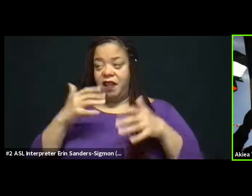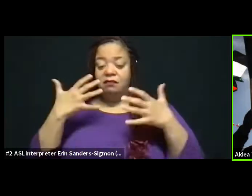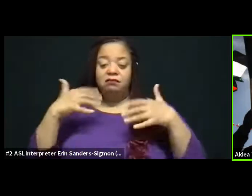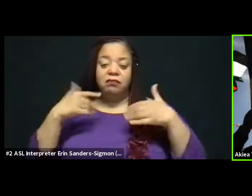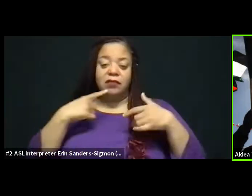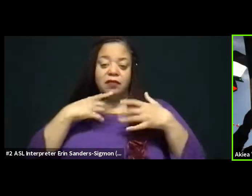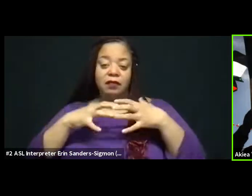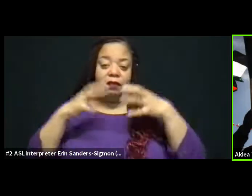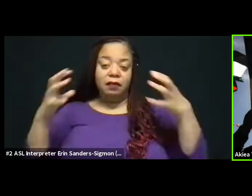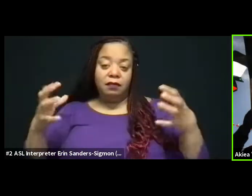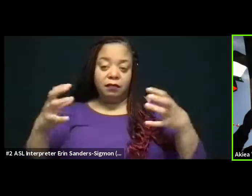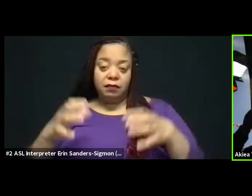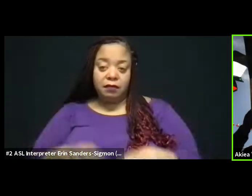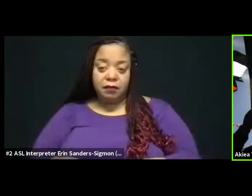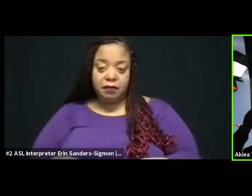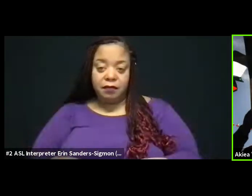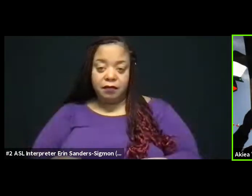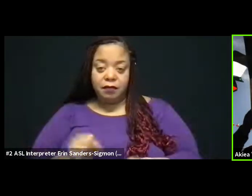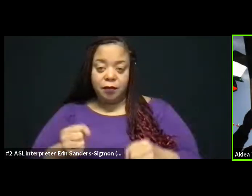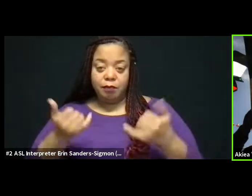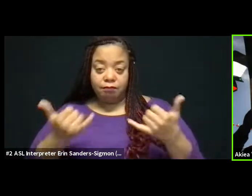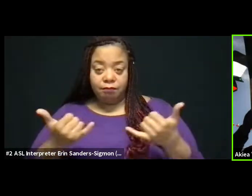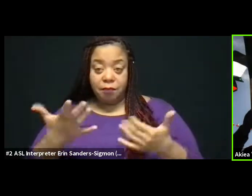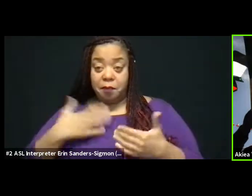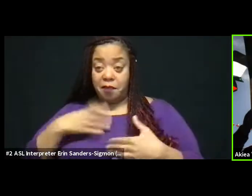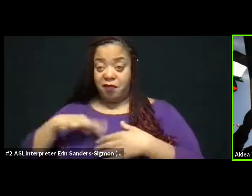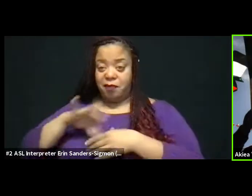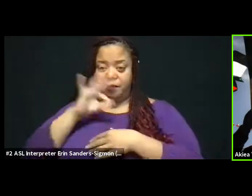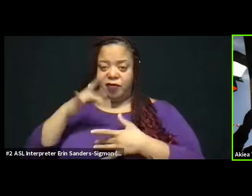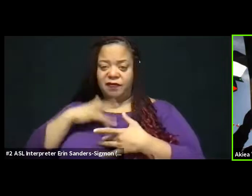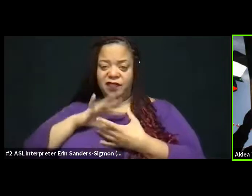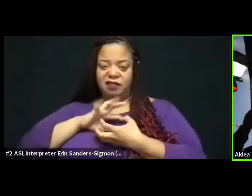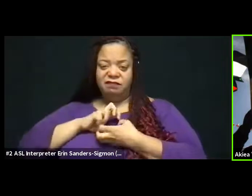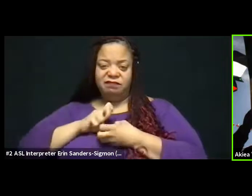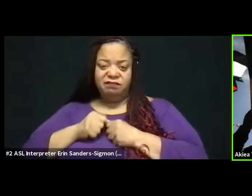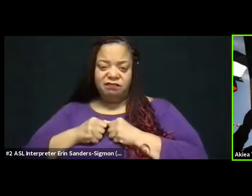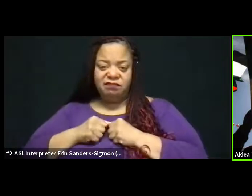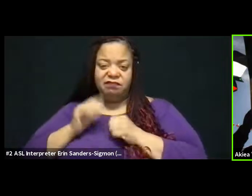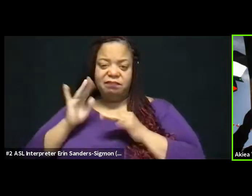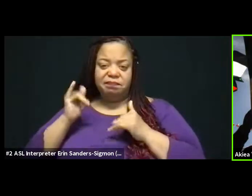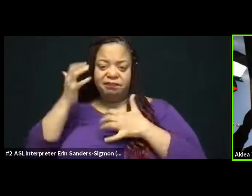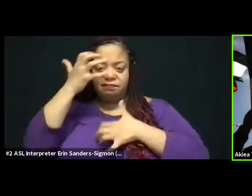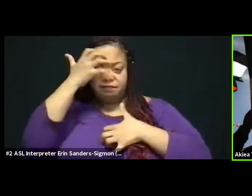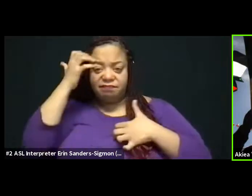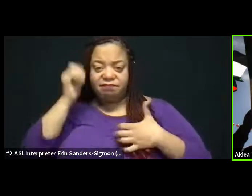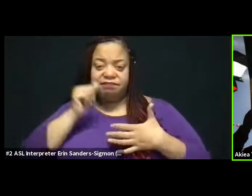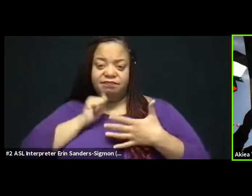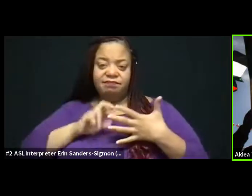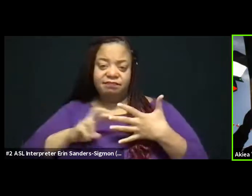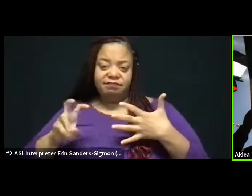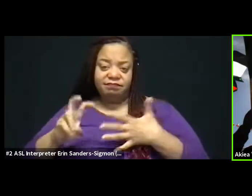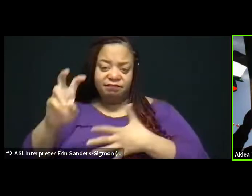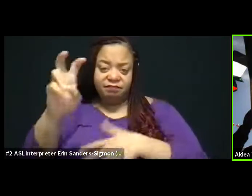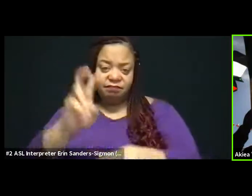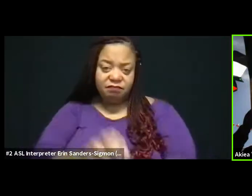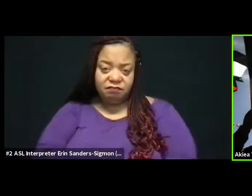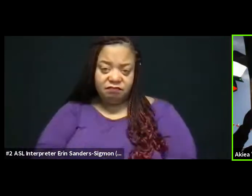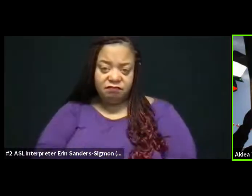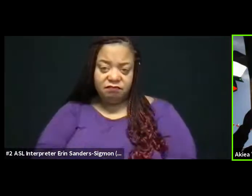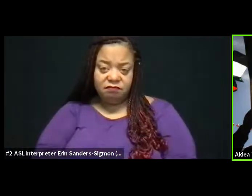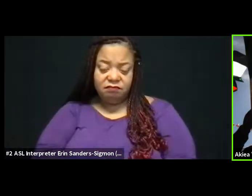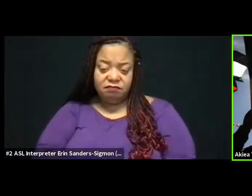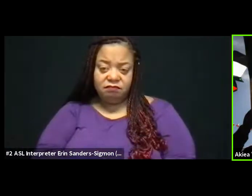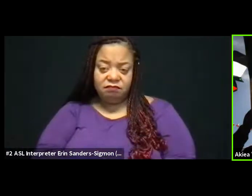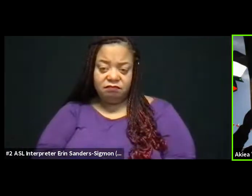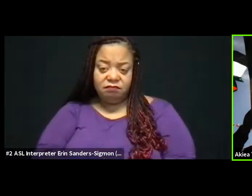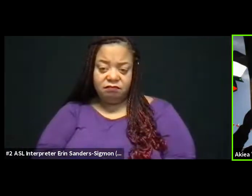currently doing my work outside of the system with Woke Kindergarten. And so I think Woke